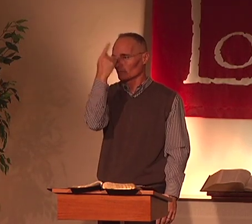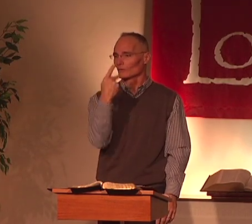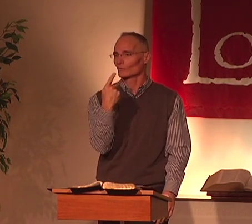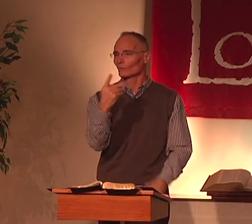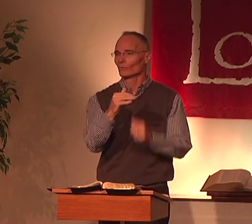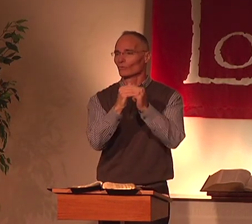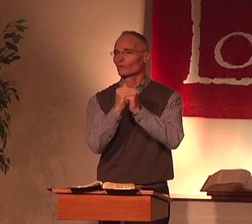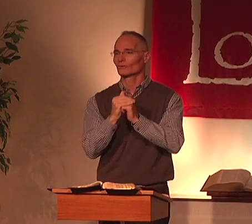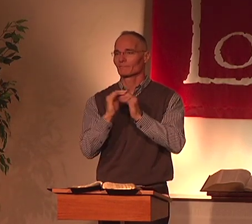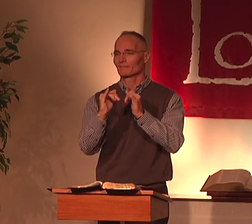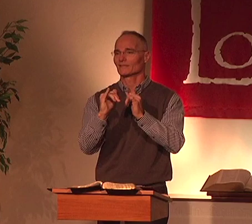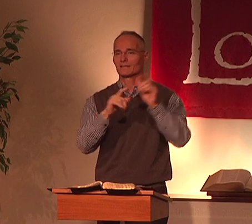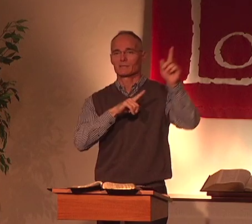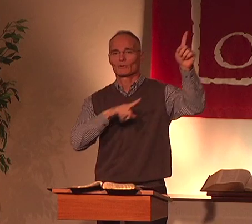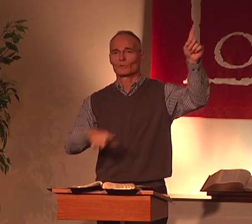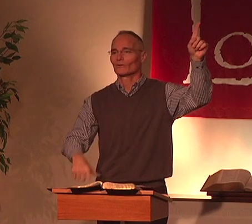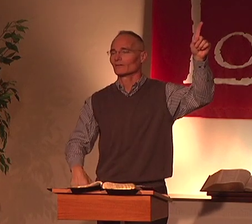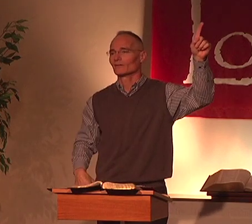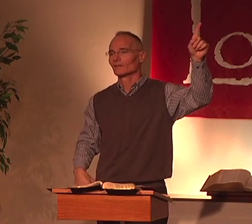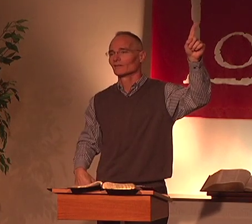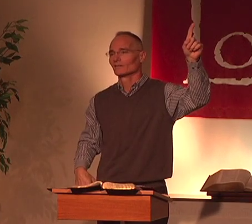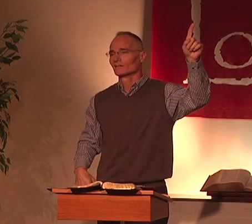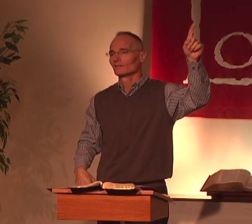Because we Worship The same Lord